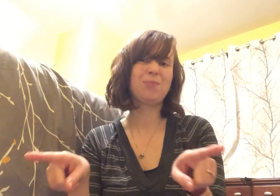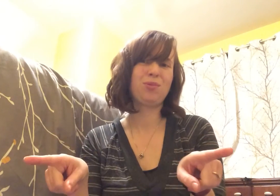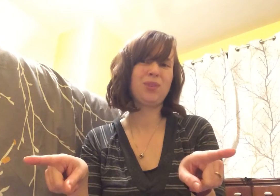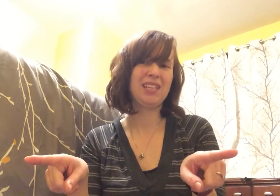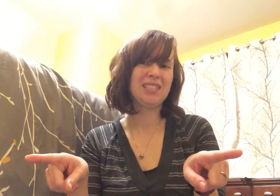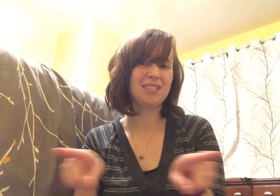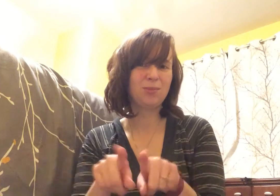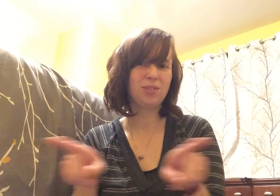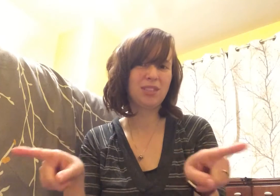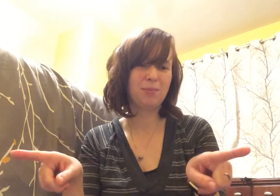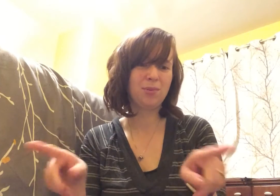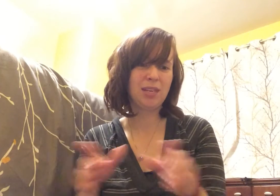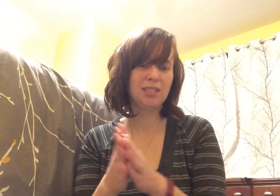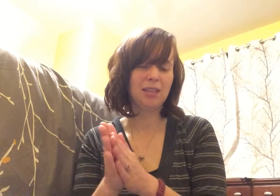separate ways. Went our separate ways.